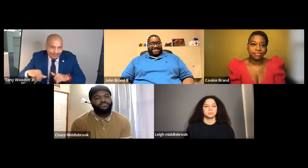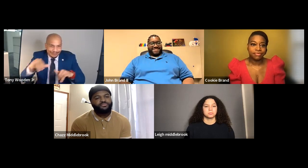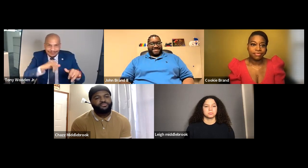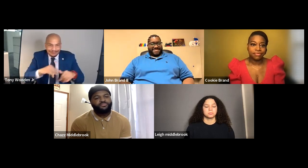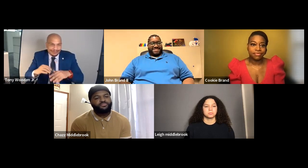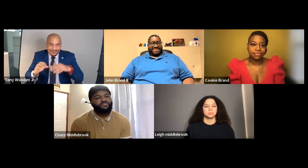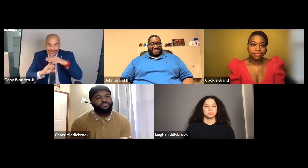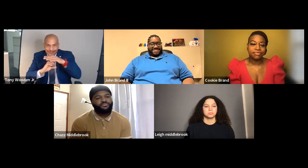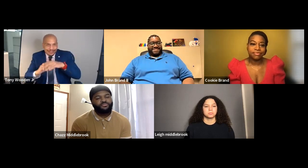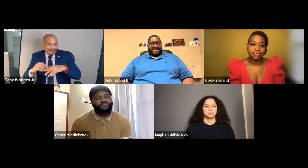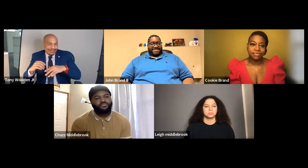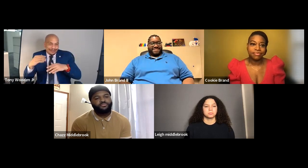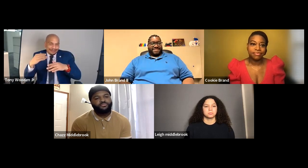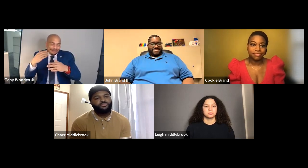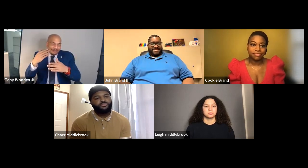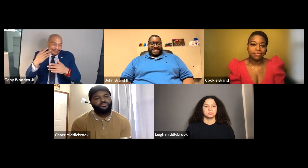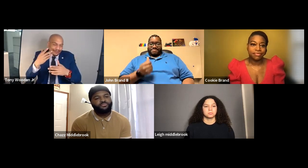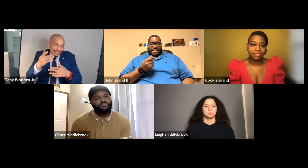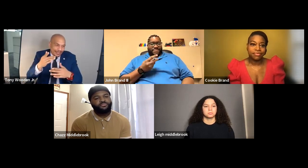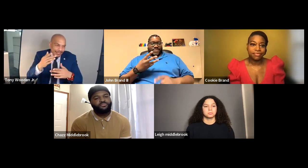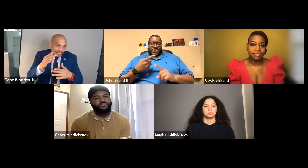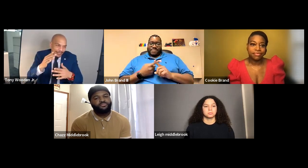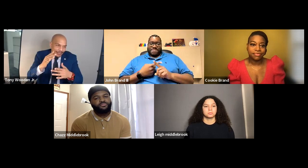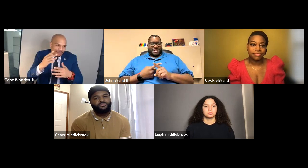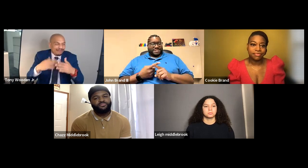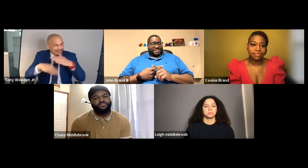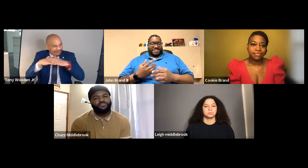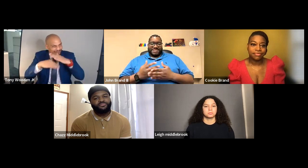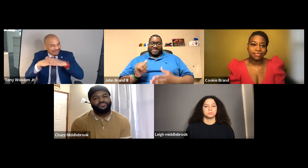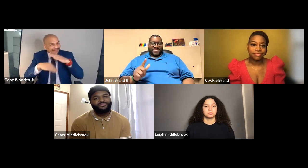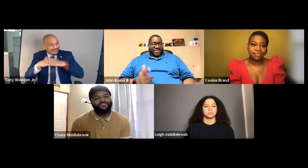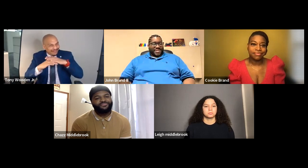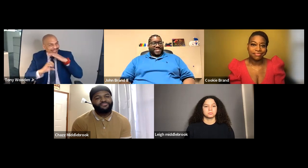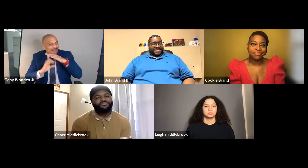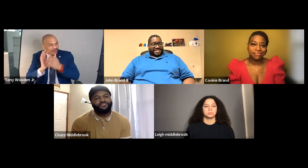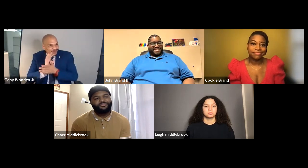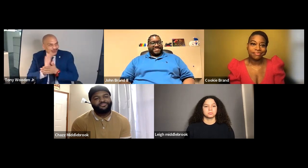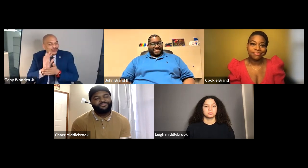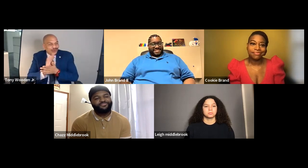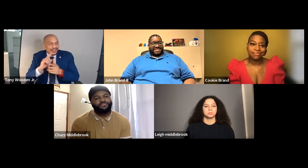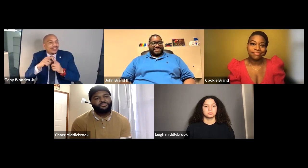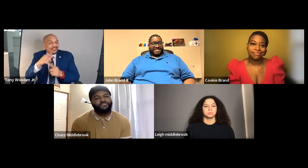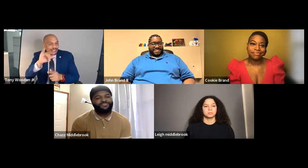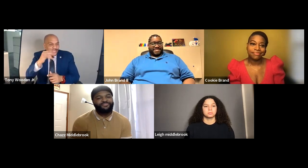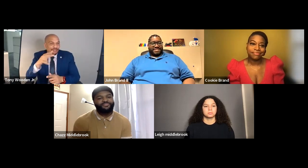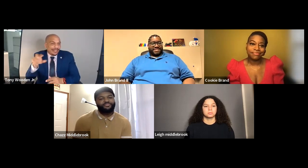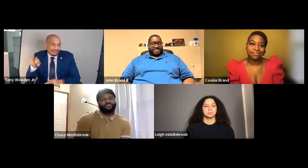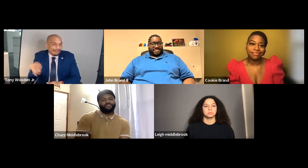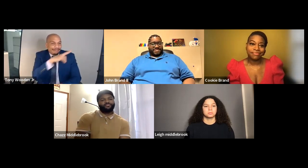3 of us were inseparable. We just hung out all the time, doing all sorts of stuff. He's like, oh yeah, all the time. Yeah, we would go to the school.